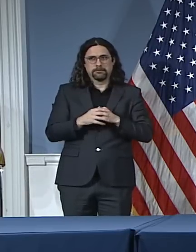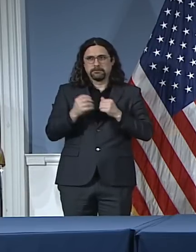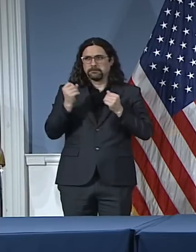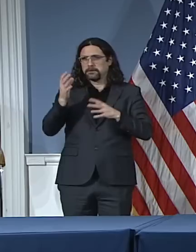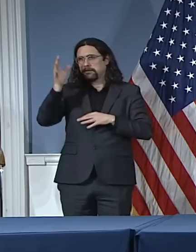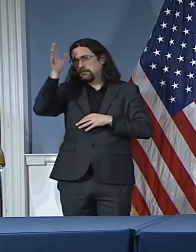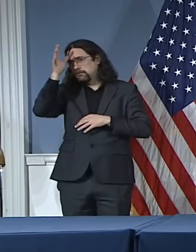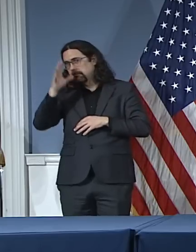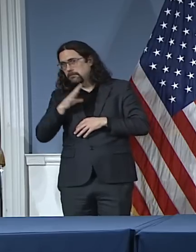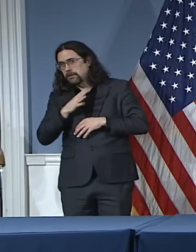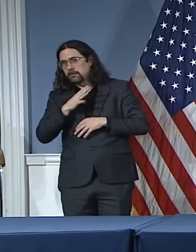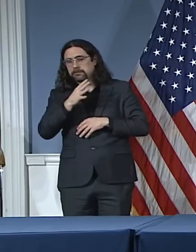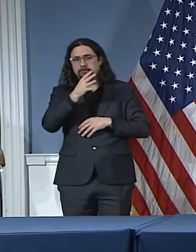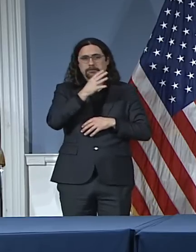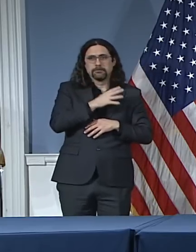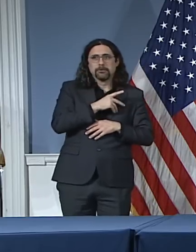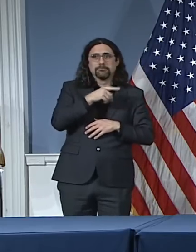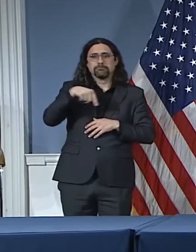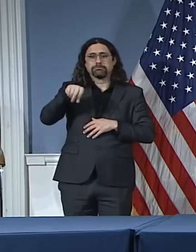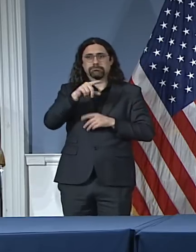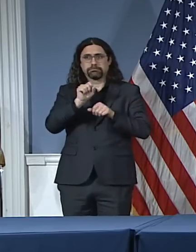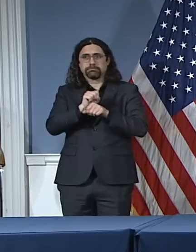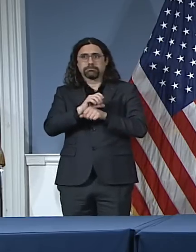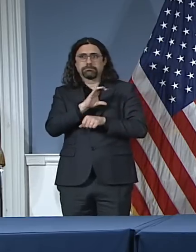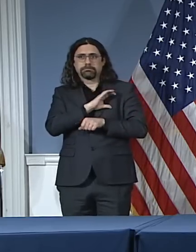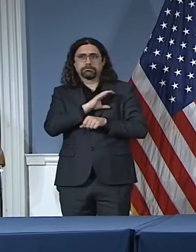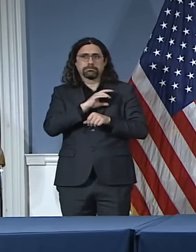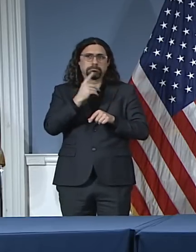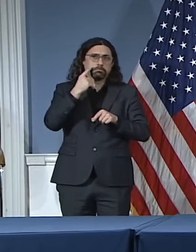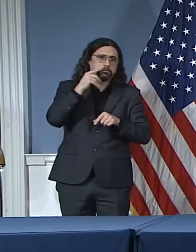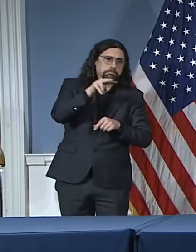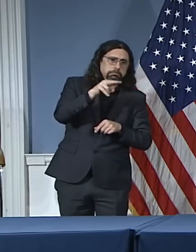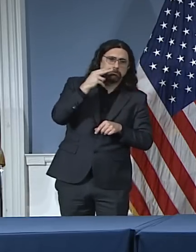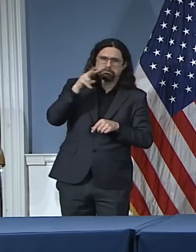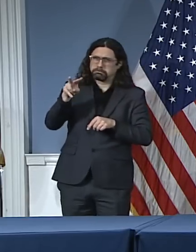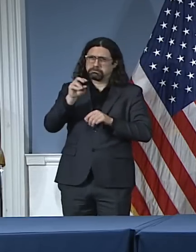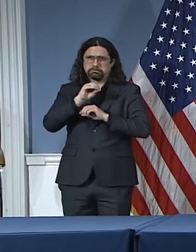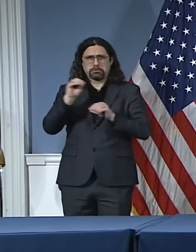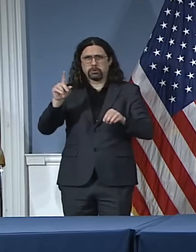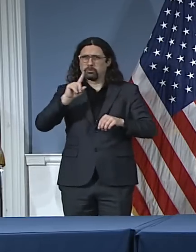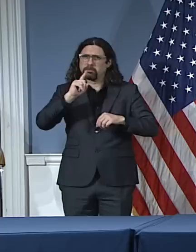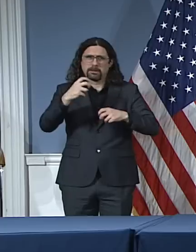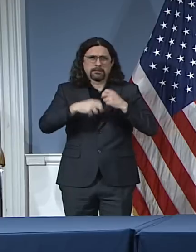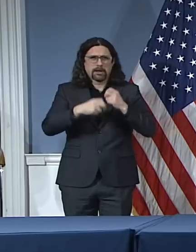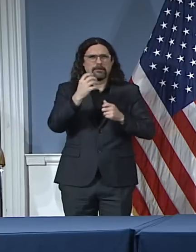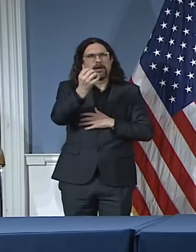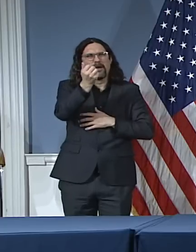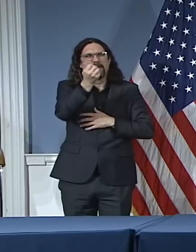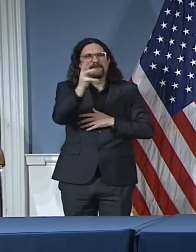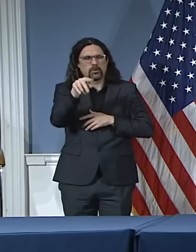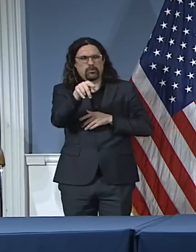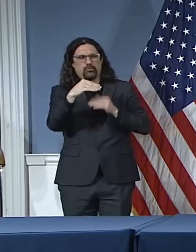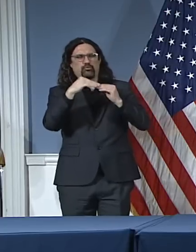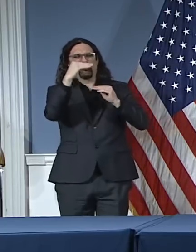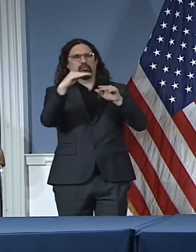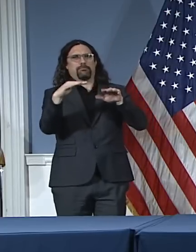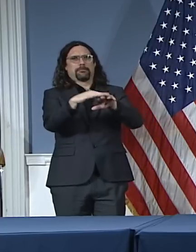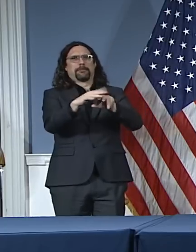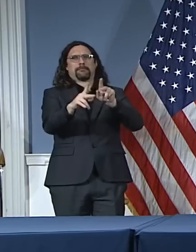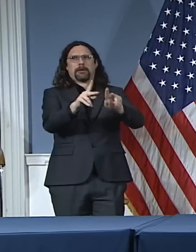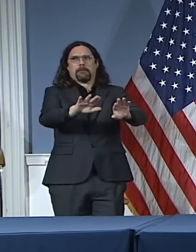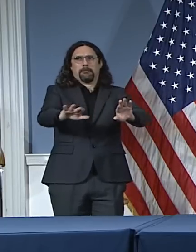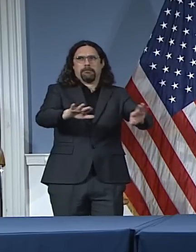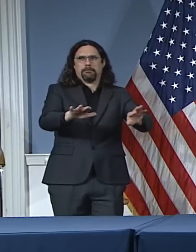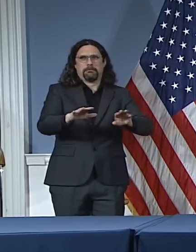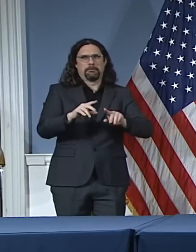about overcrowding, but overall very well. In the last 24 hours, over 5,500 bars and restaurants, and that's the story that